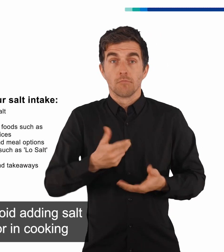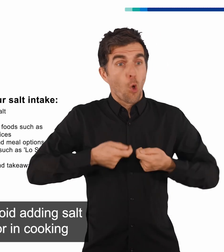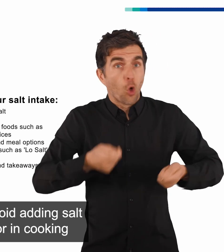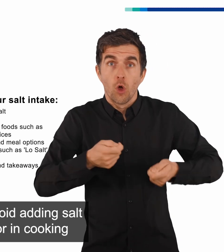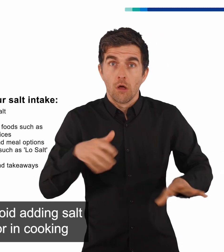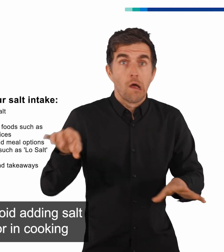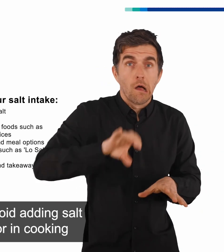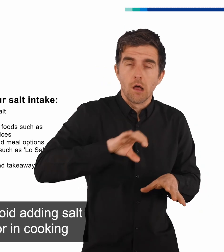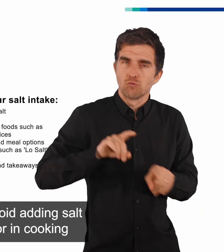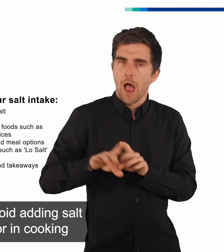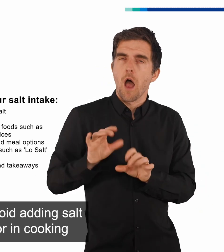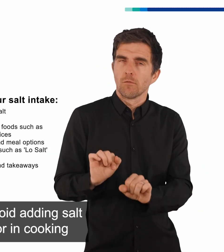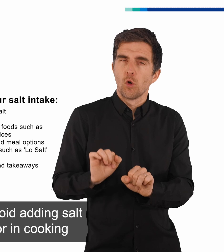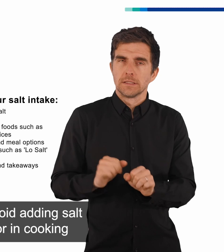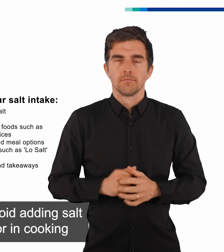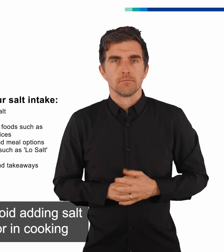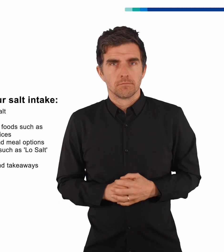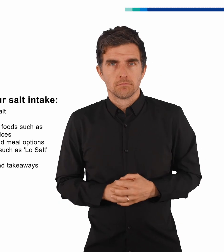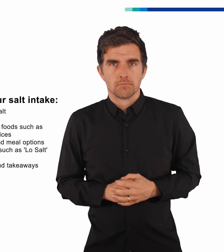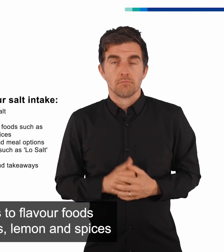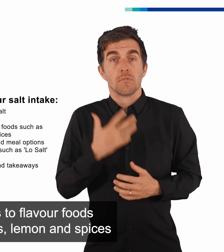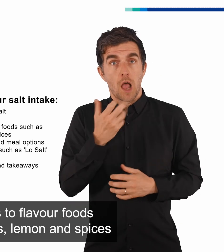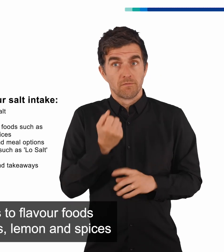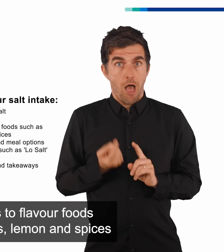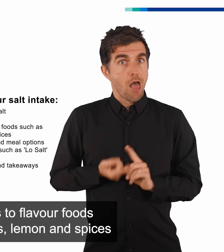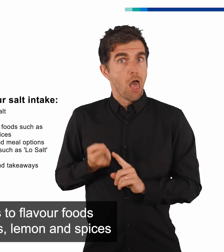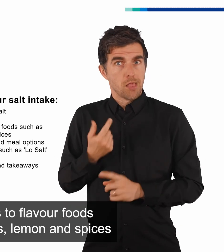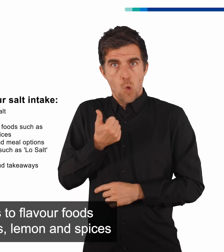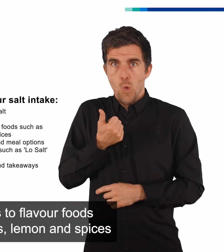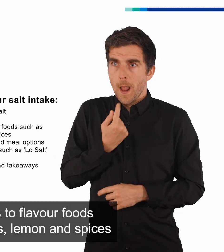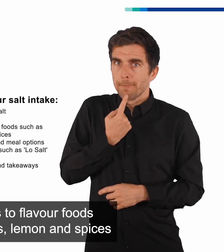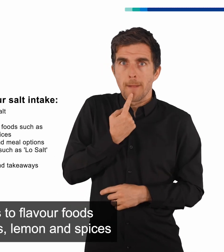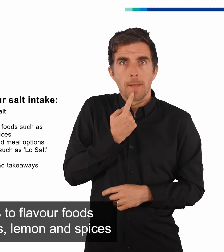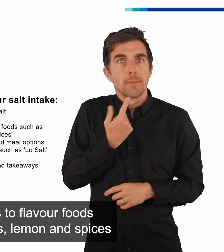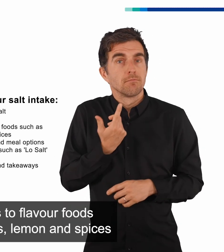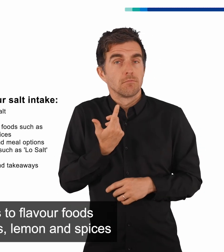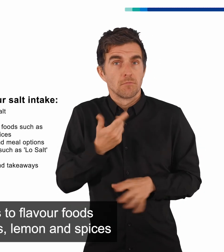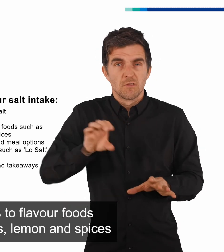ready-made meals and takeaways. Be aware of hidden salt.